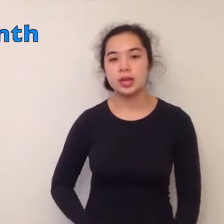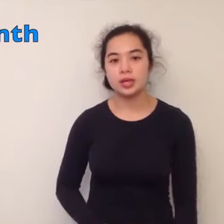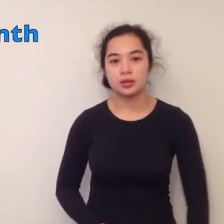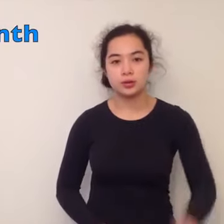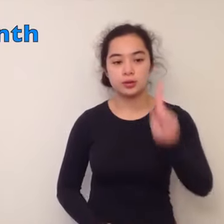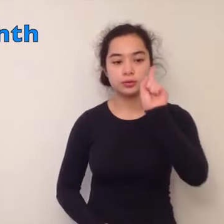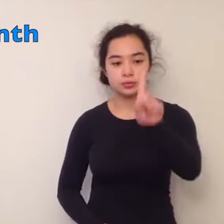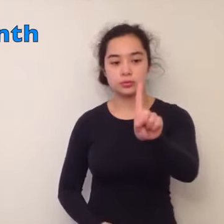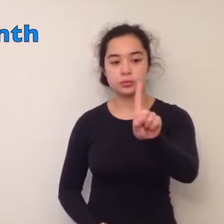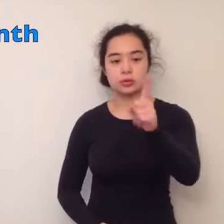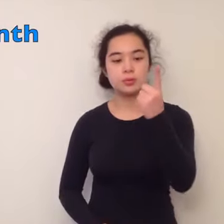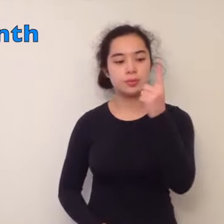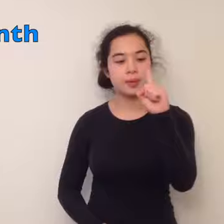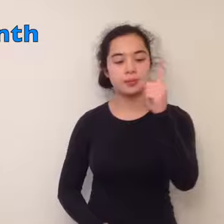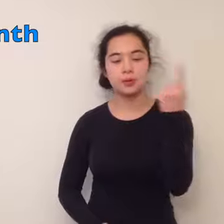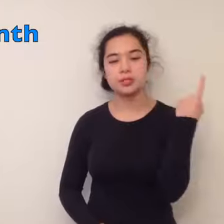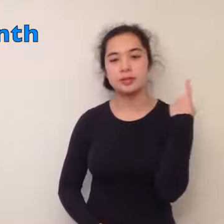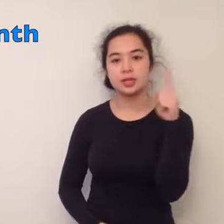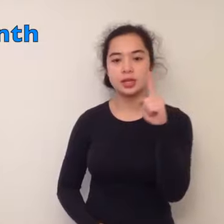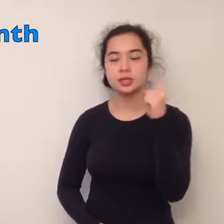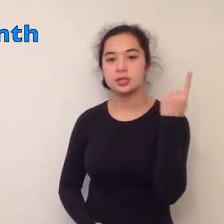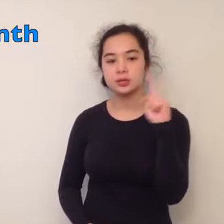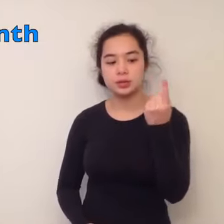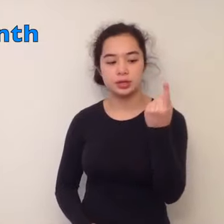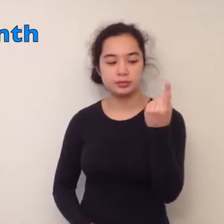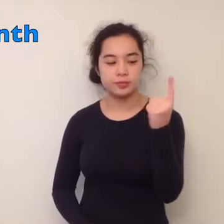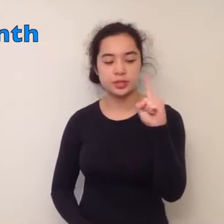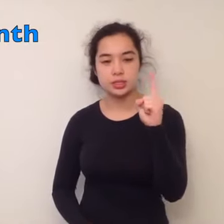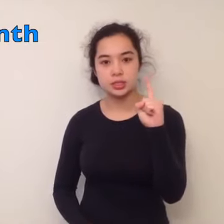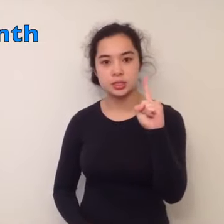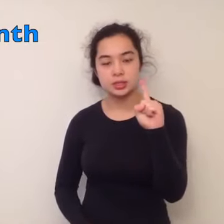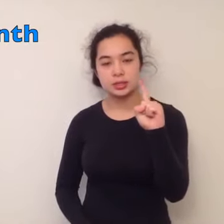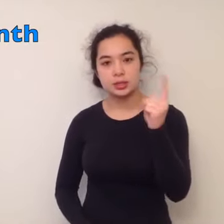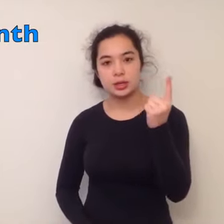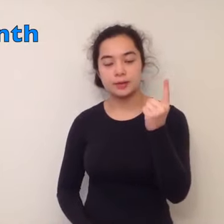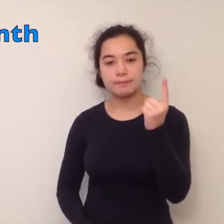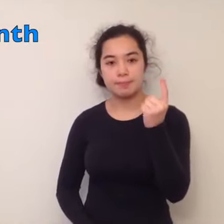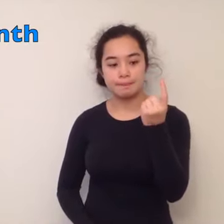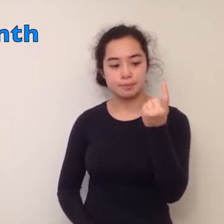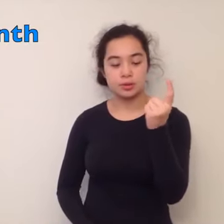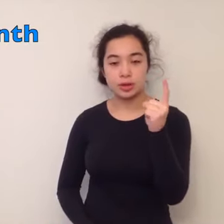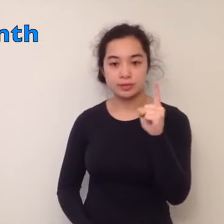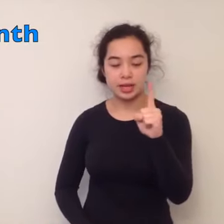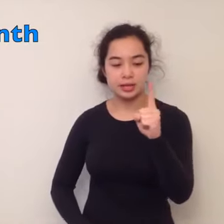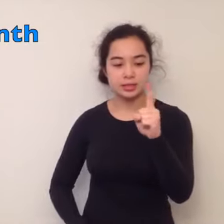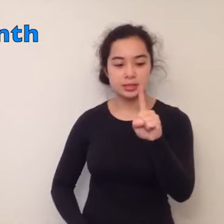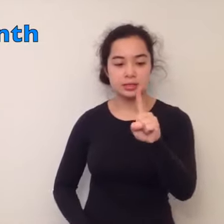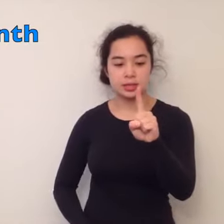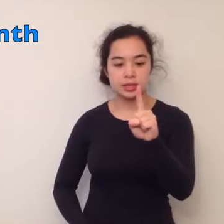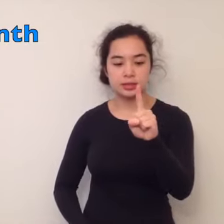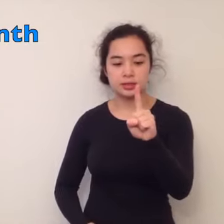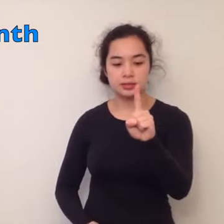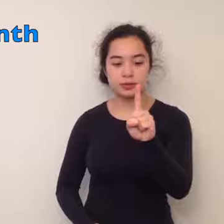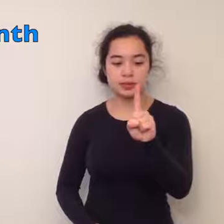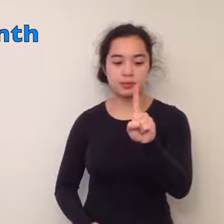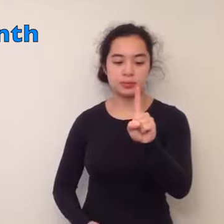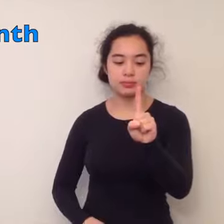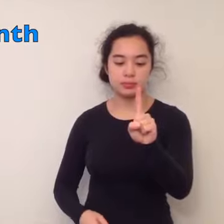take make a pointy finger with your little fist in your left hand and face